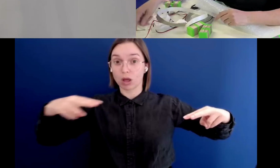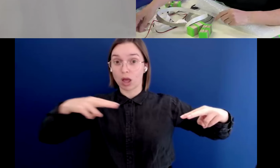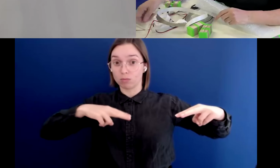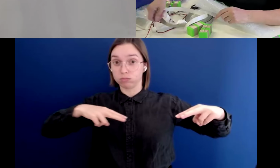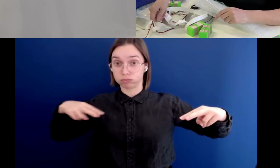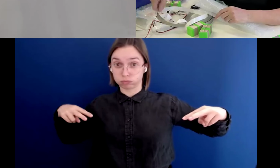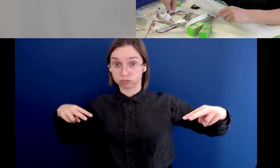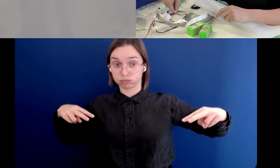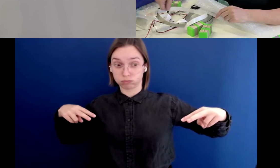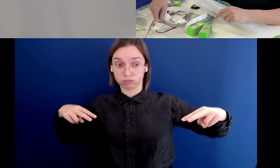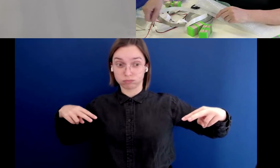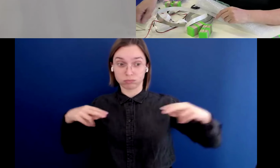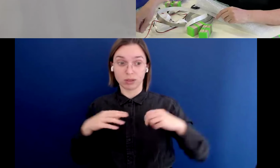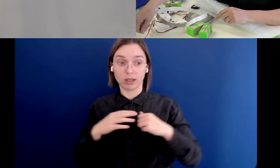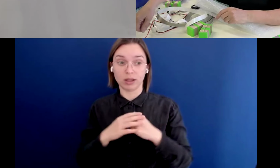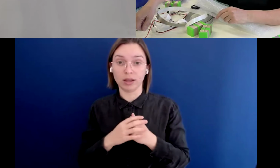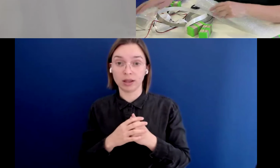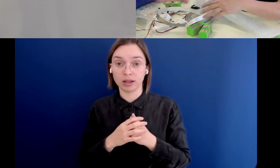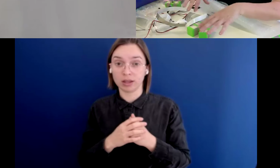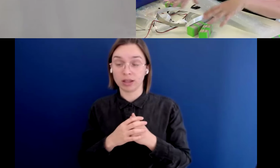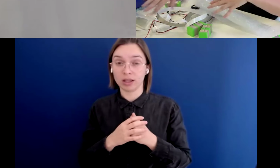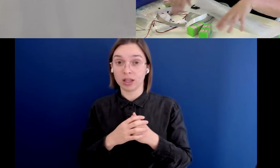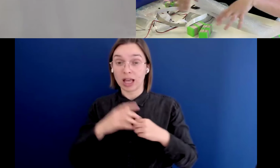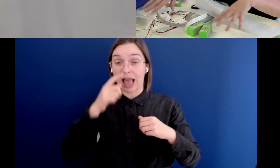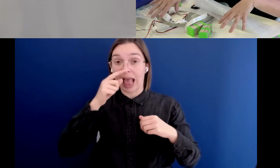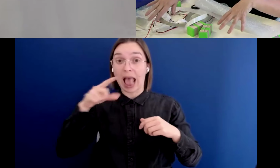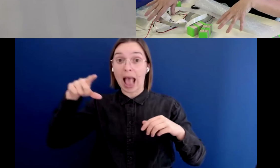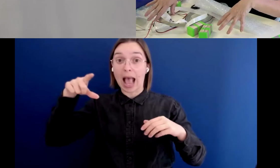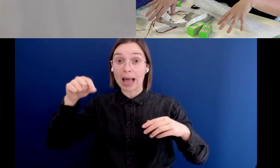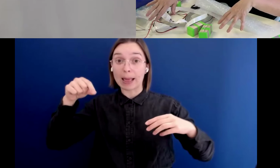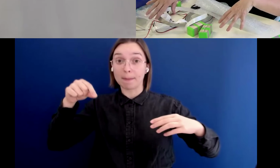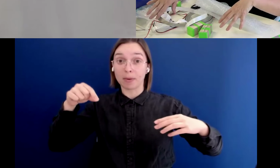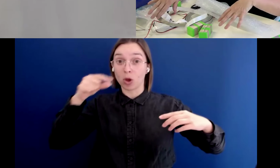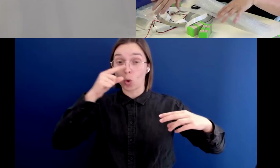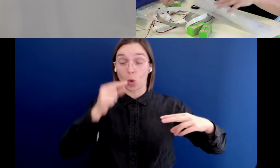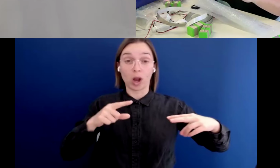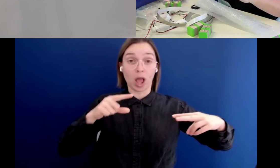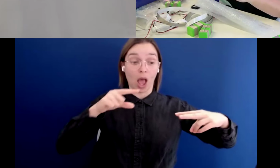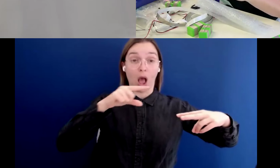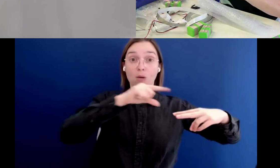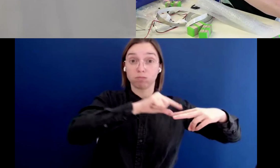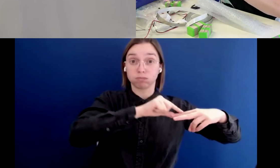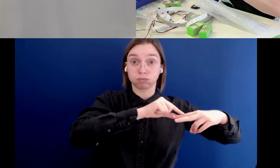plug or the clip between the different lines to make different ones light up.